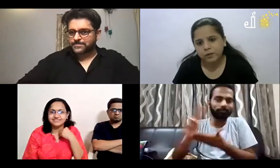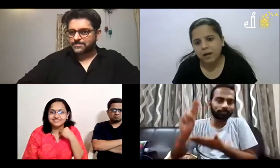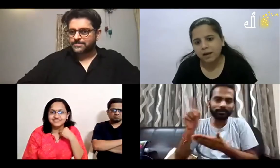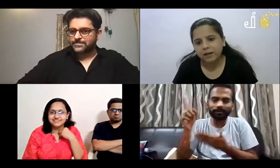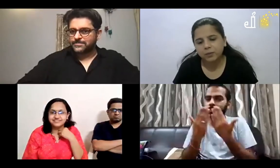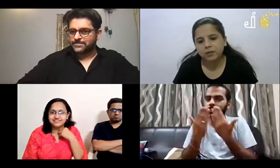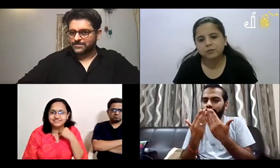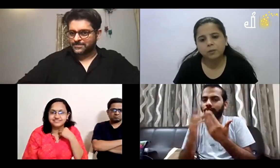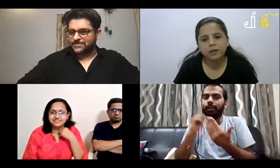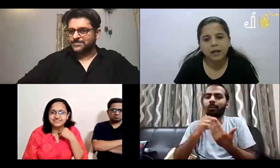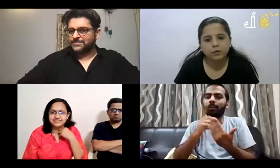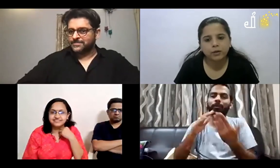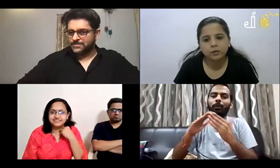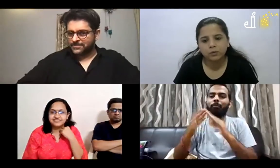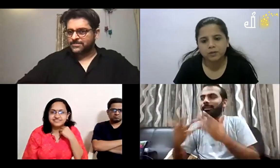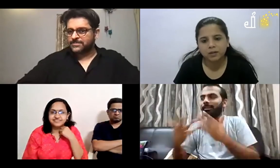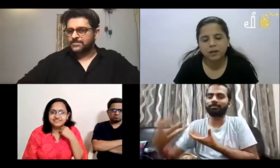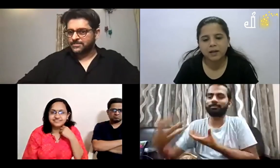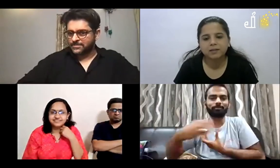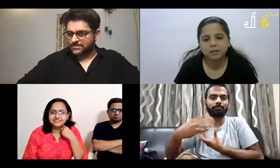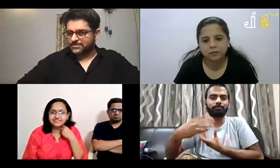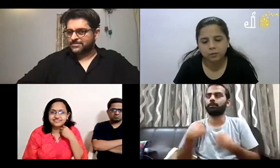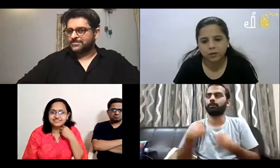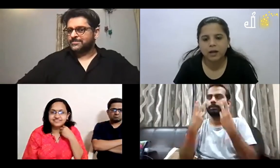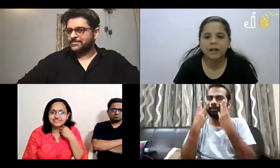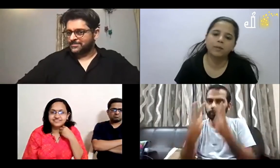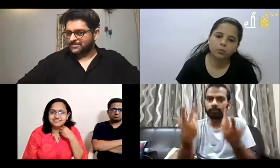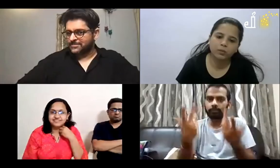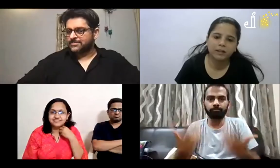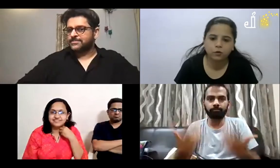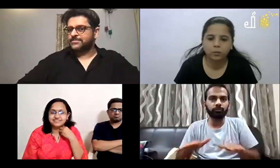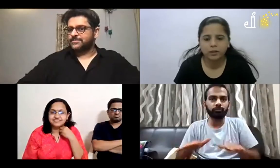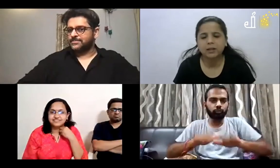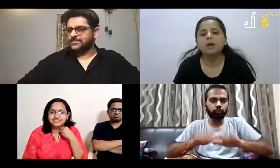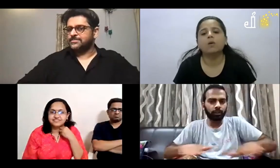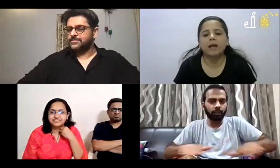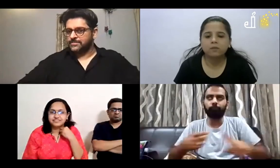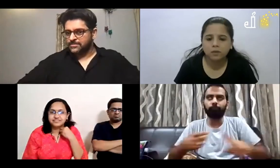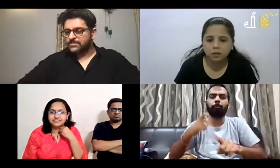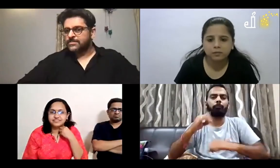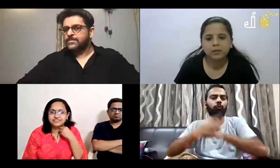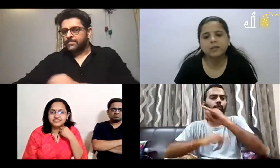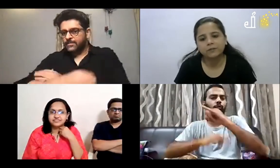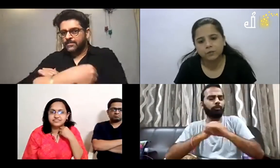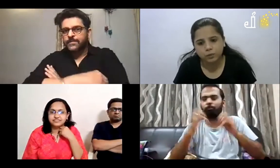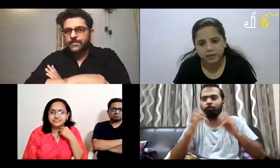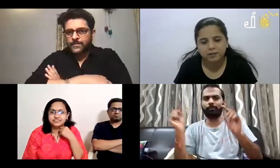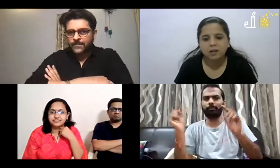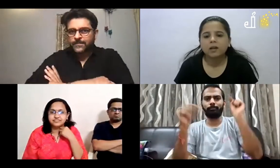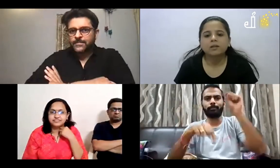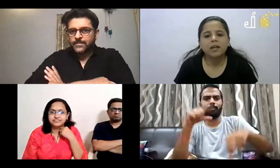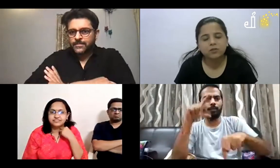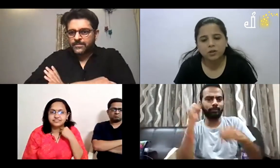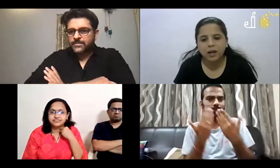So with my experience from the Gallaudet University, when I studied from there, I met with the deaf community. What I have learned with the deaf